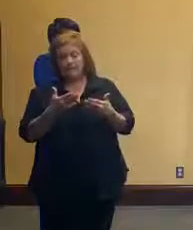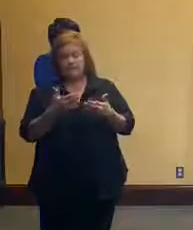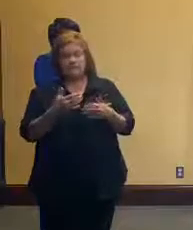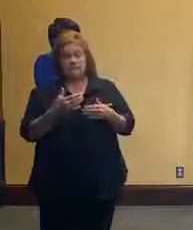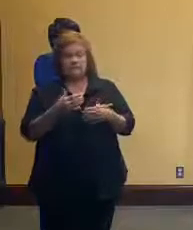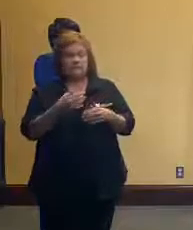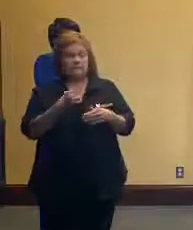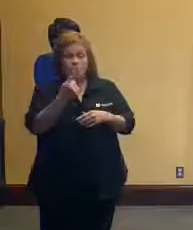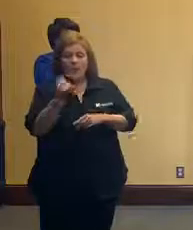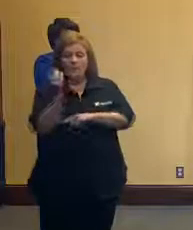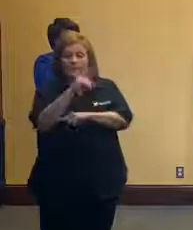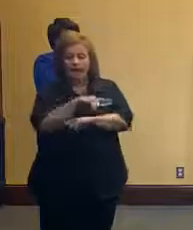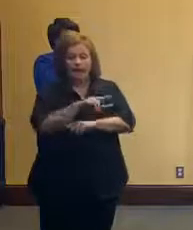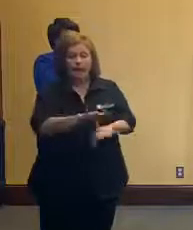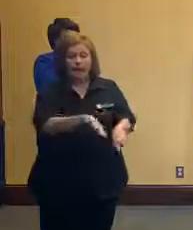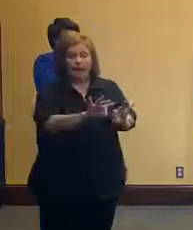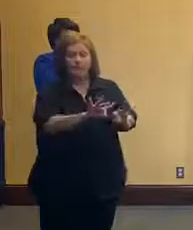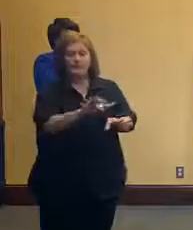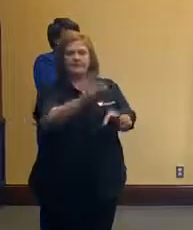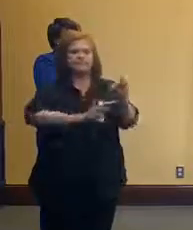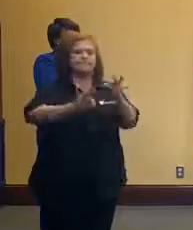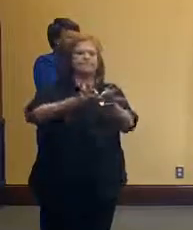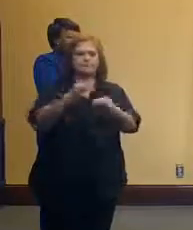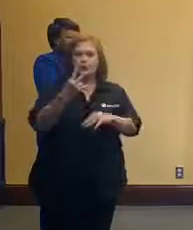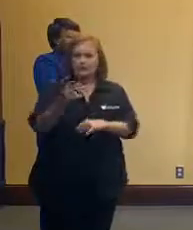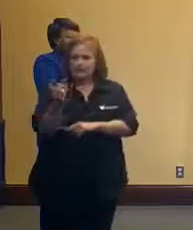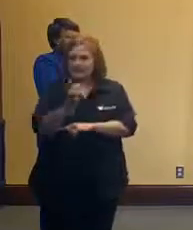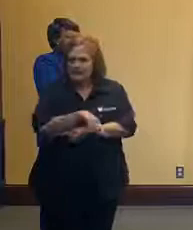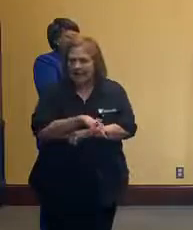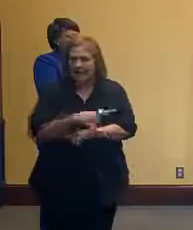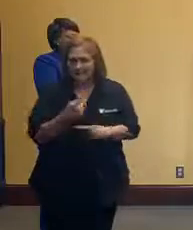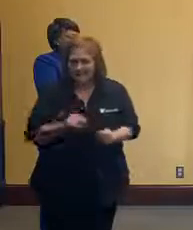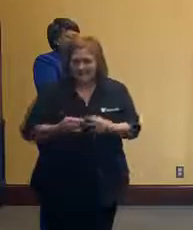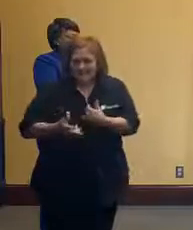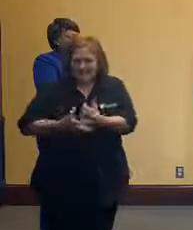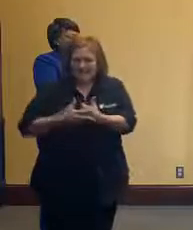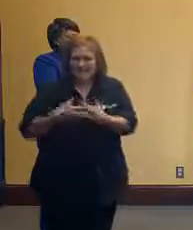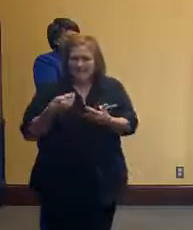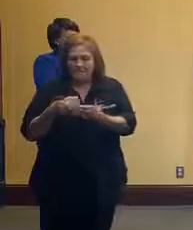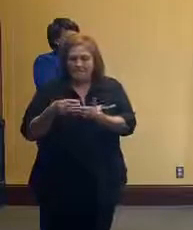a day in the French Quarter. It is very unique to have